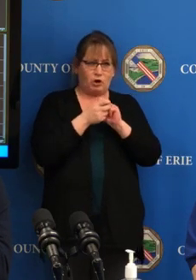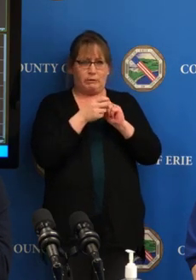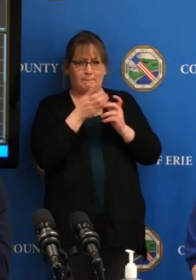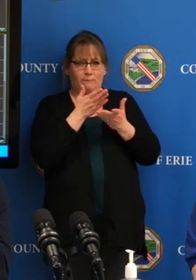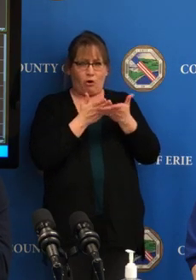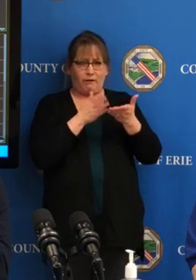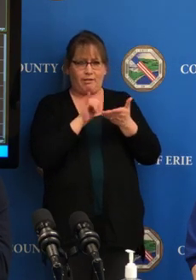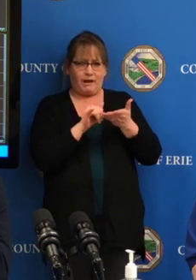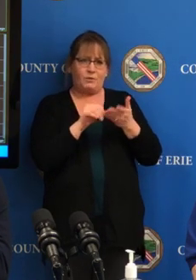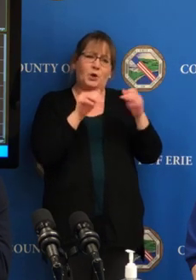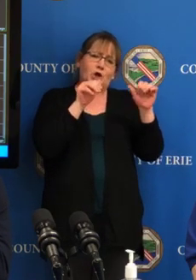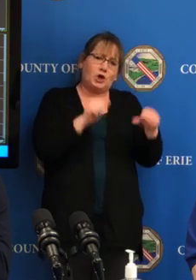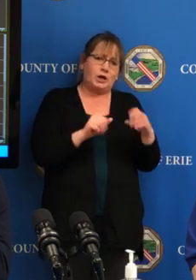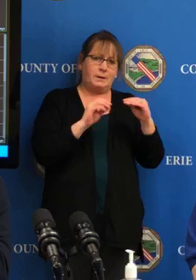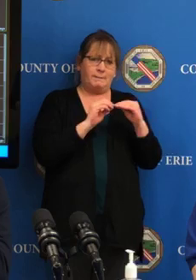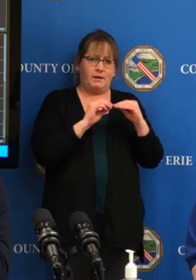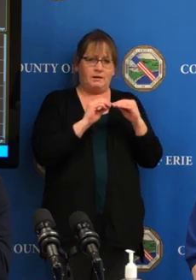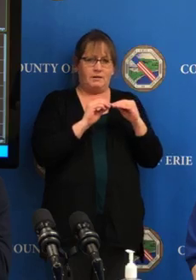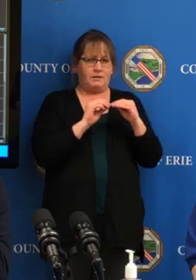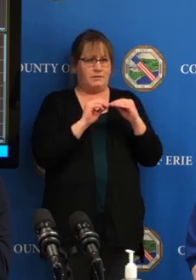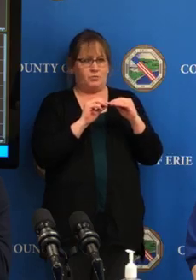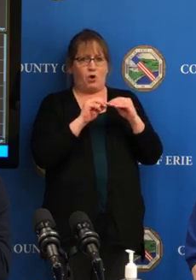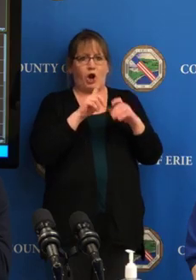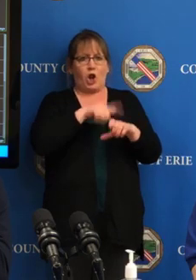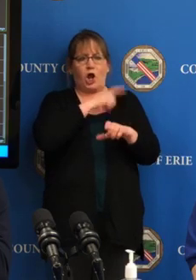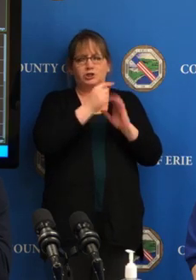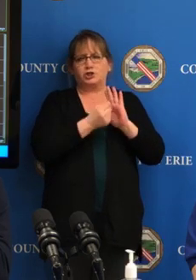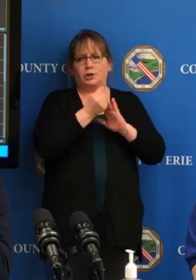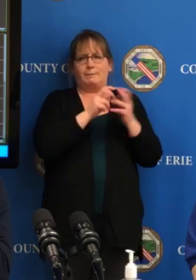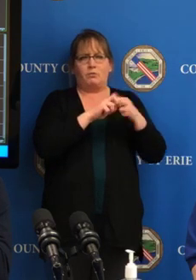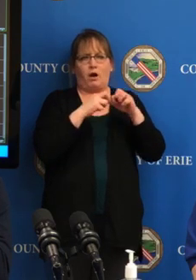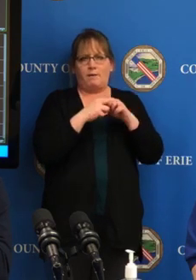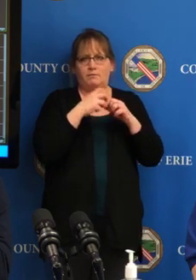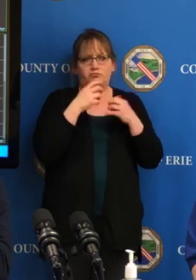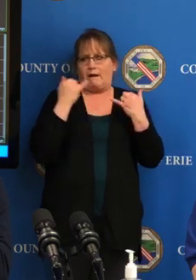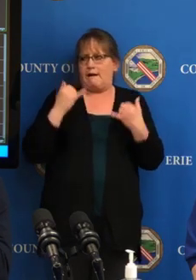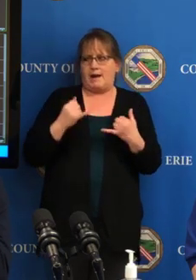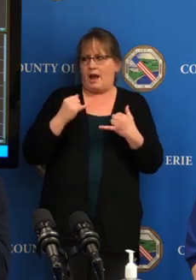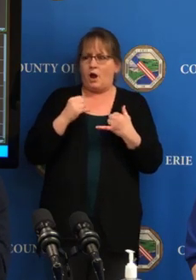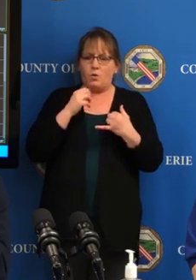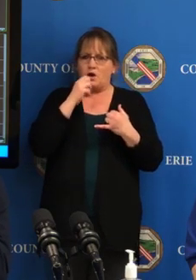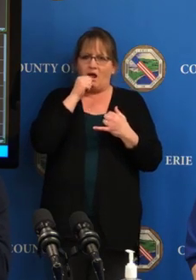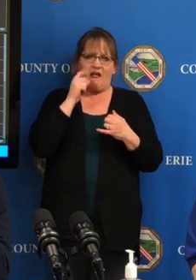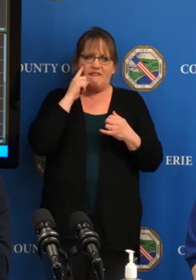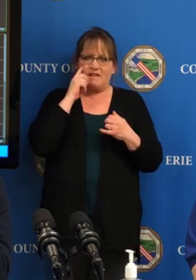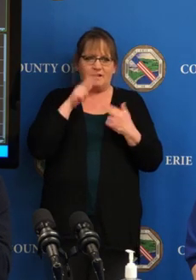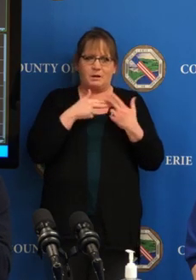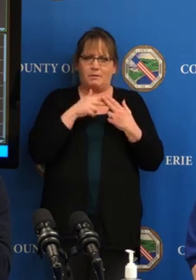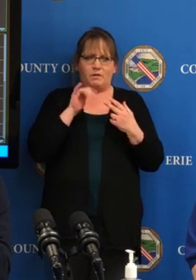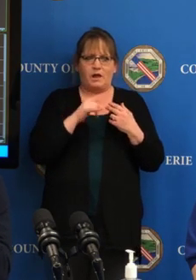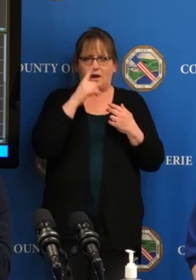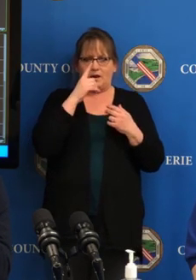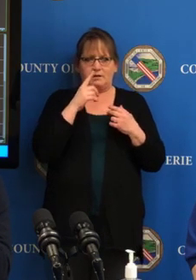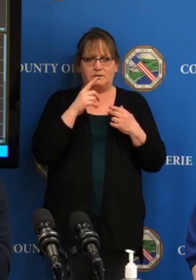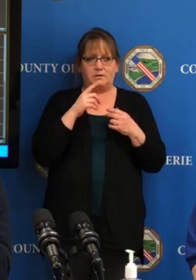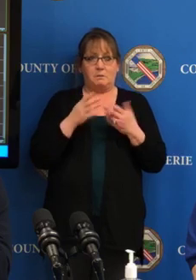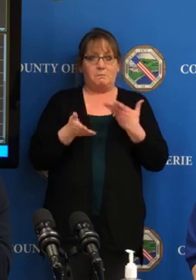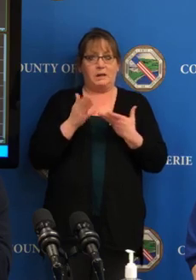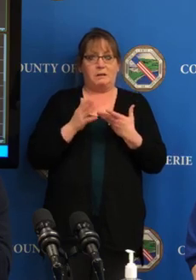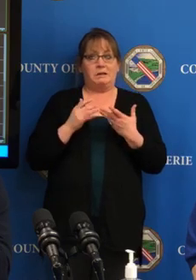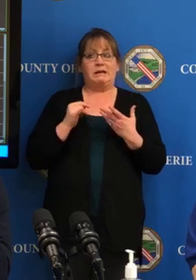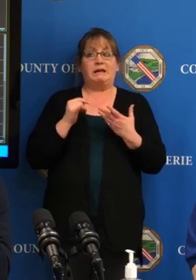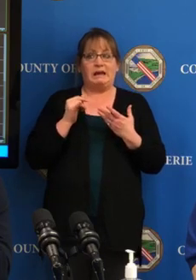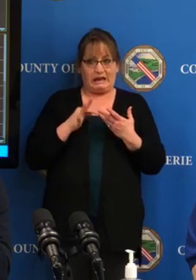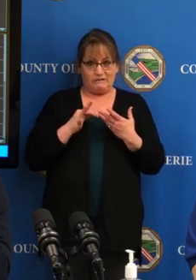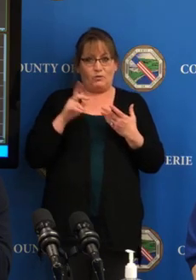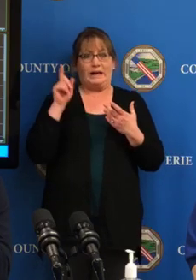could, but it's more of a long-term issue, so right now it's not on the agenda. It's more on the back burner. If we had to convert the Erie County